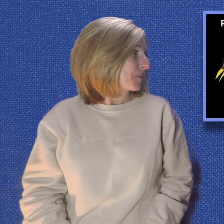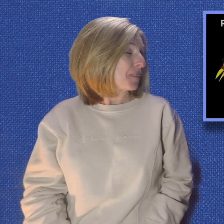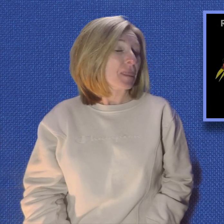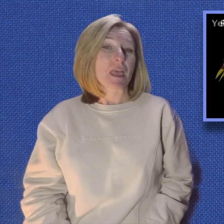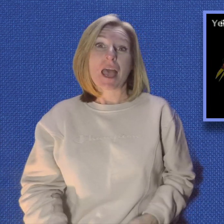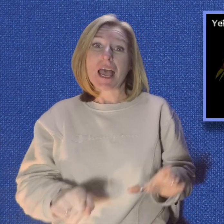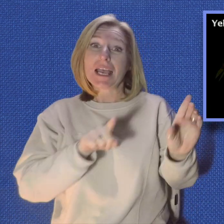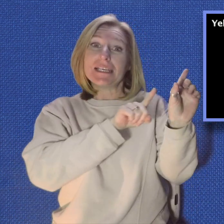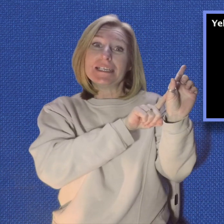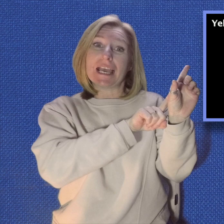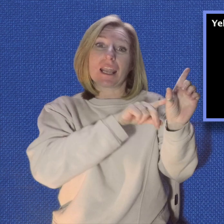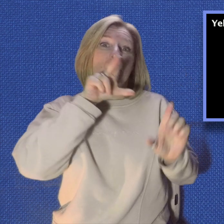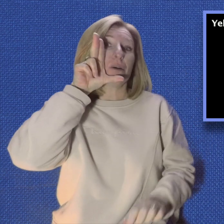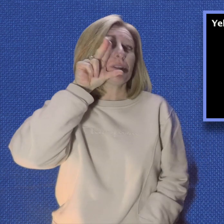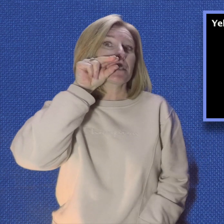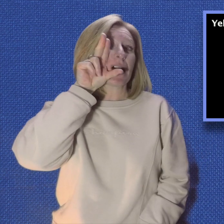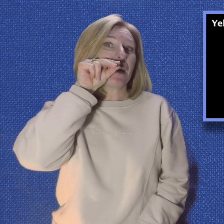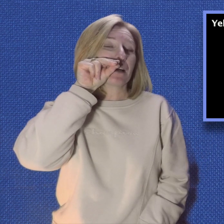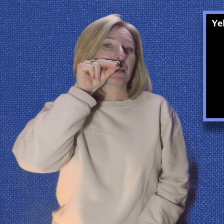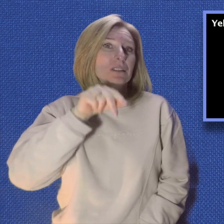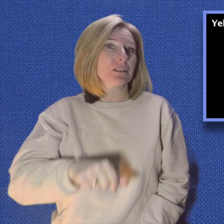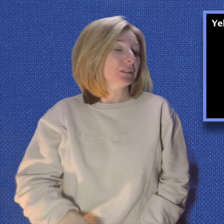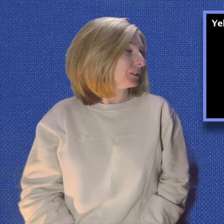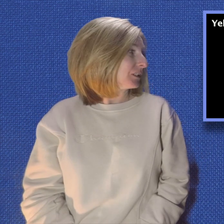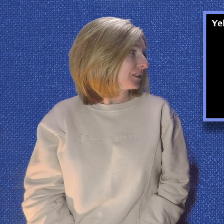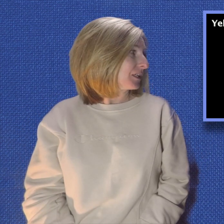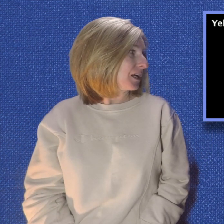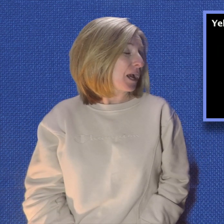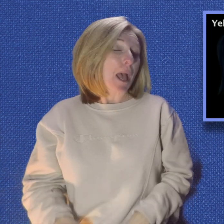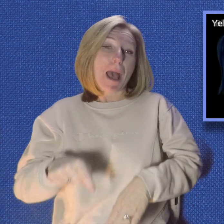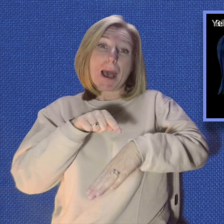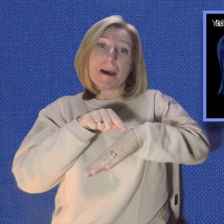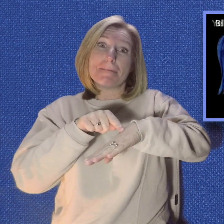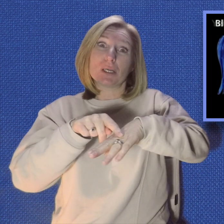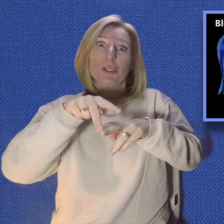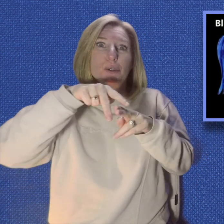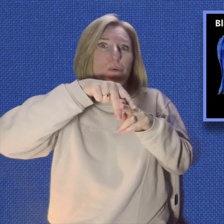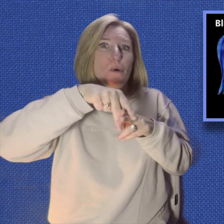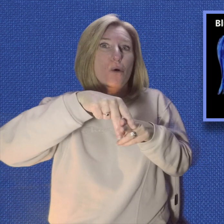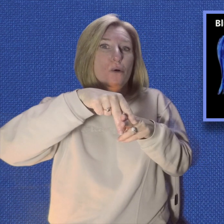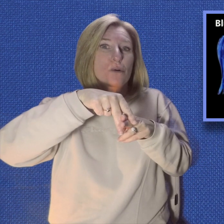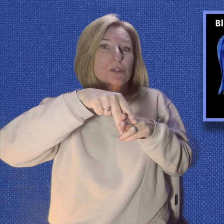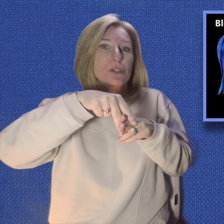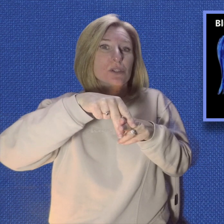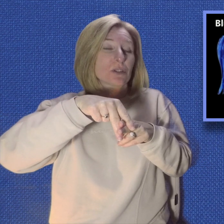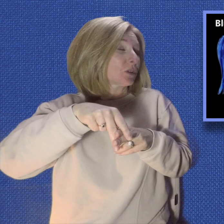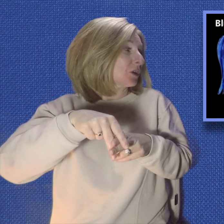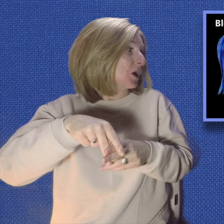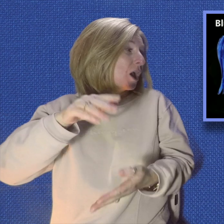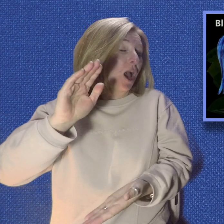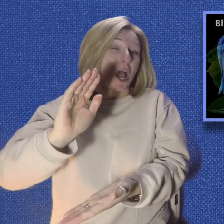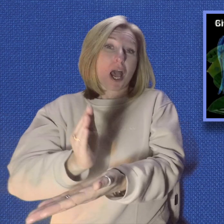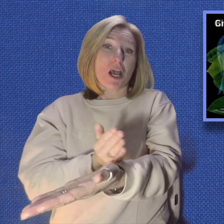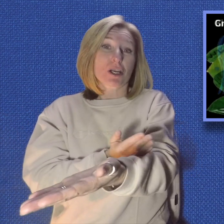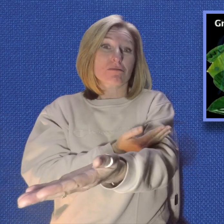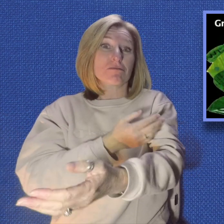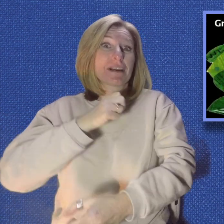a yellow duck, a blue horse, a green